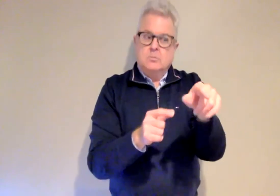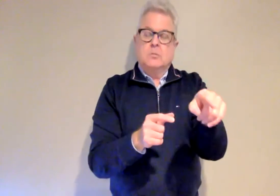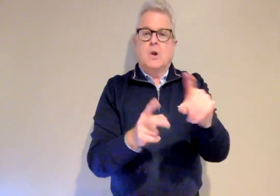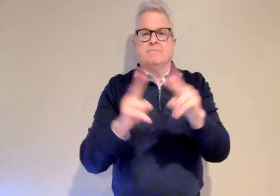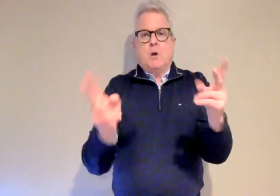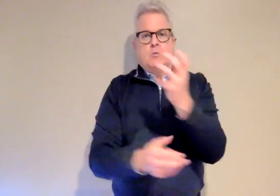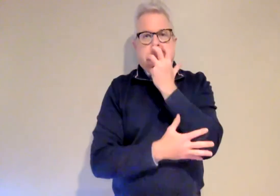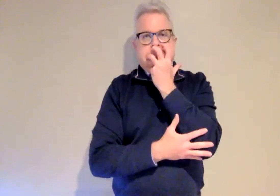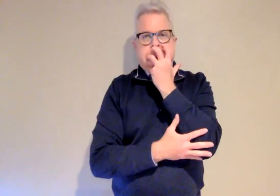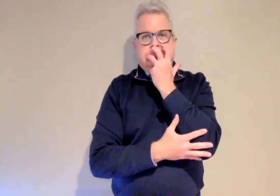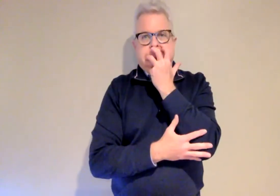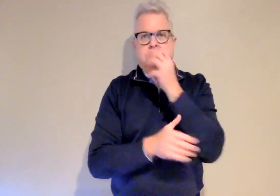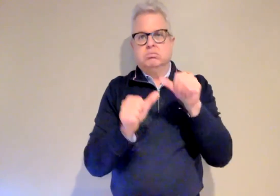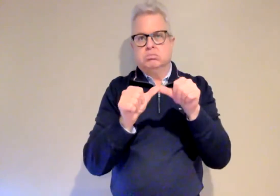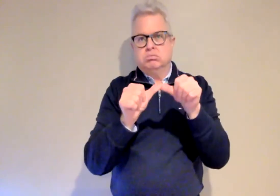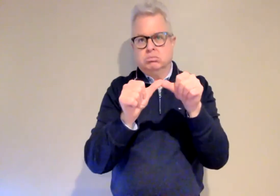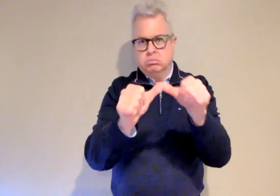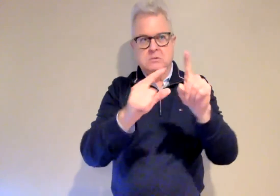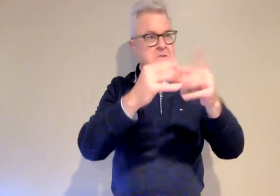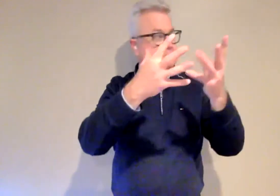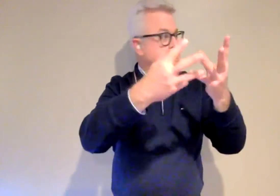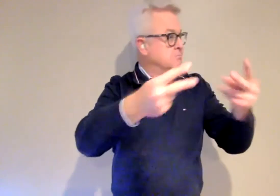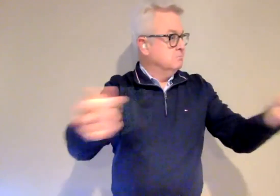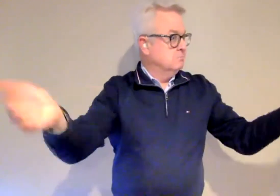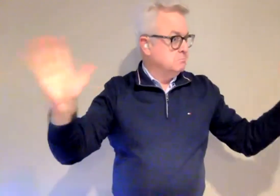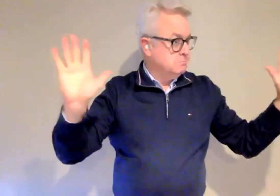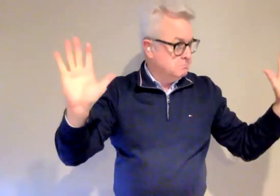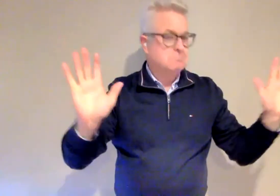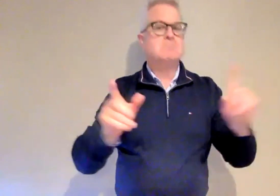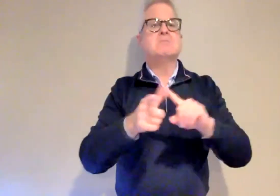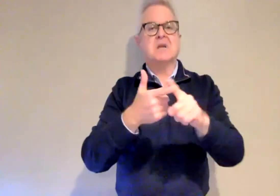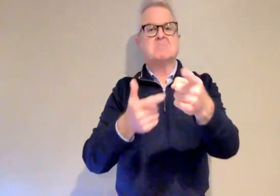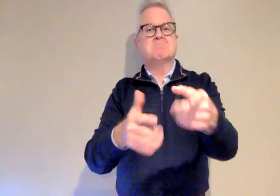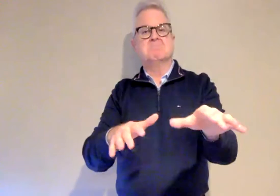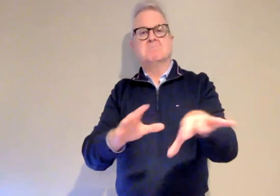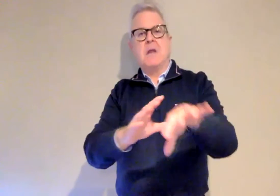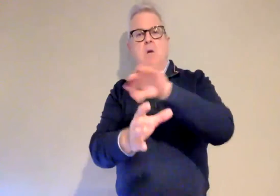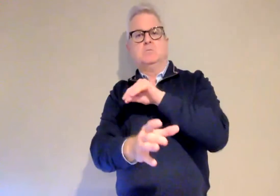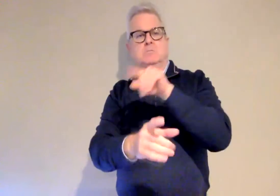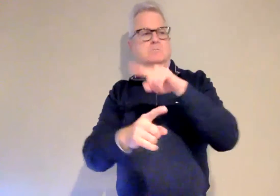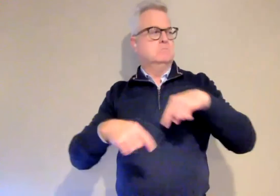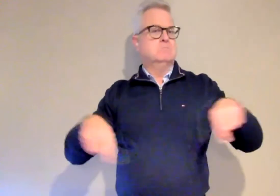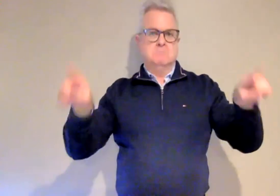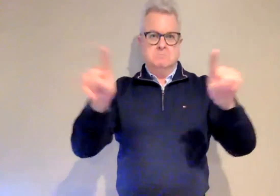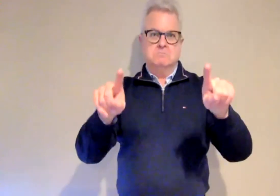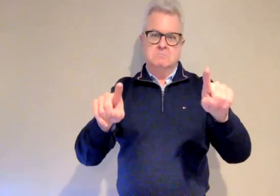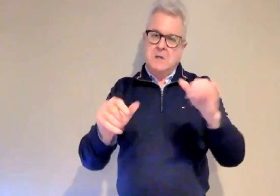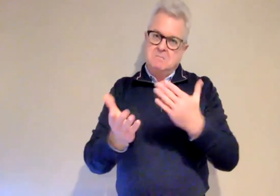one room, that will be the most comforting way to share the heat until the